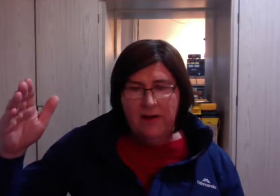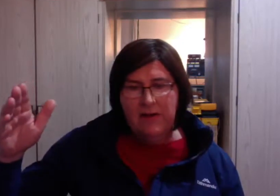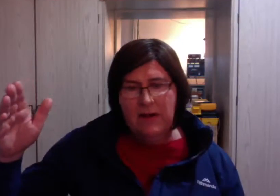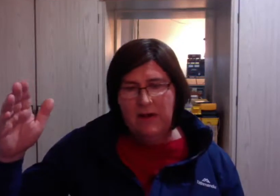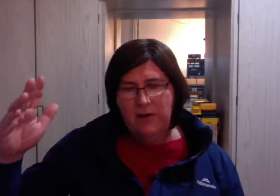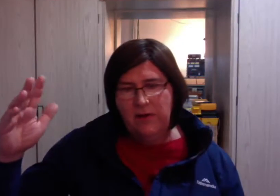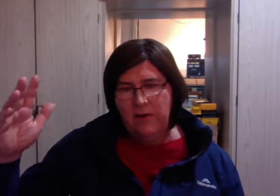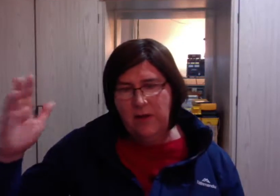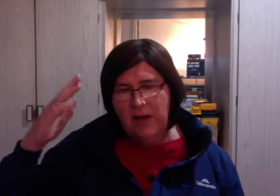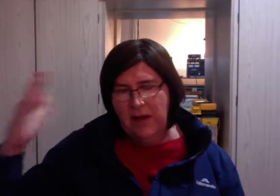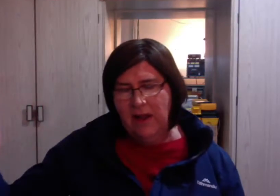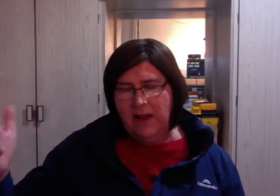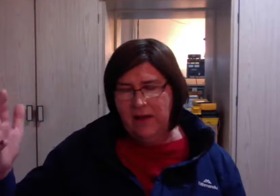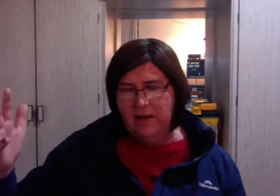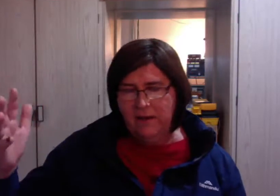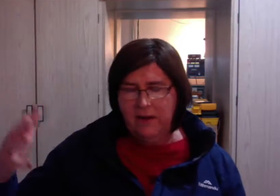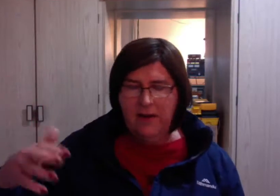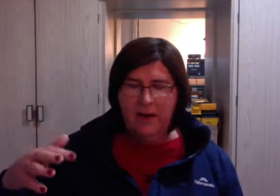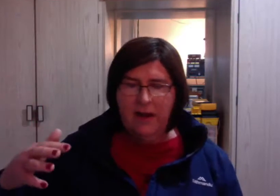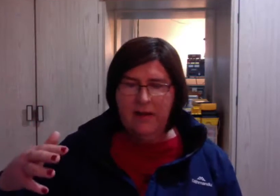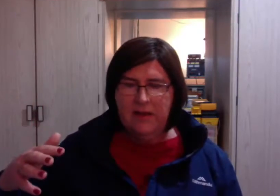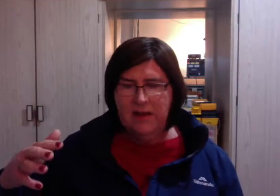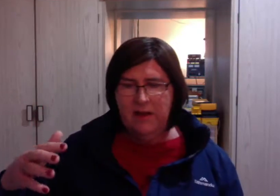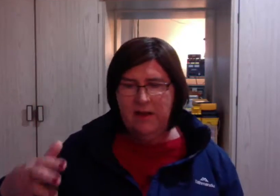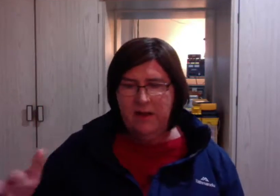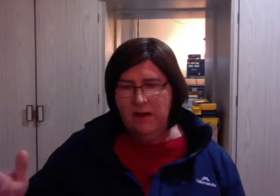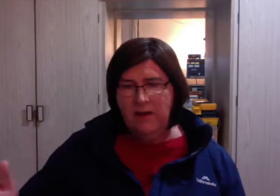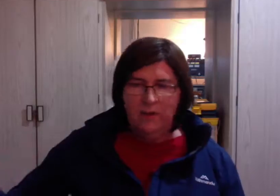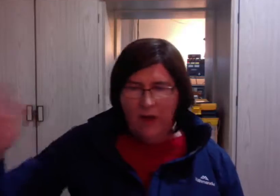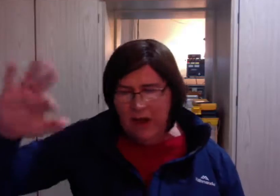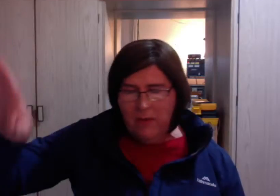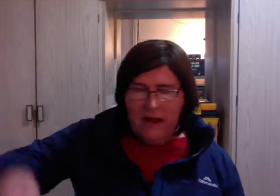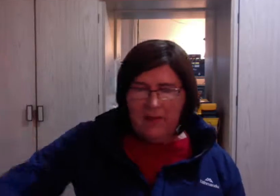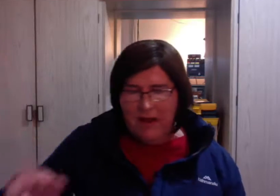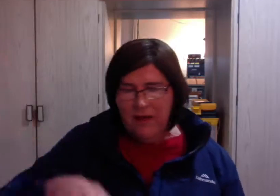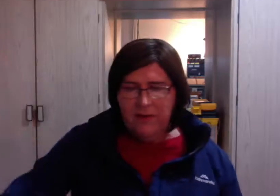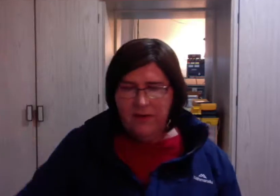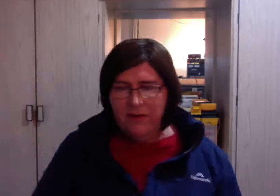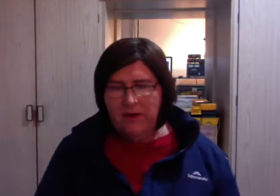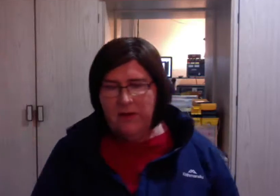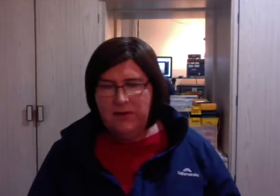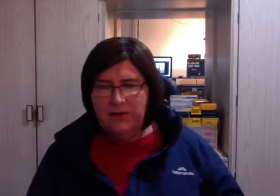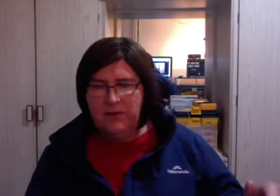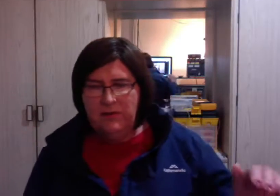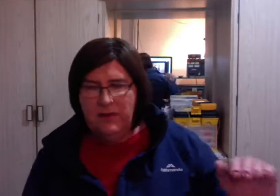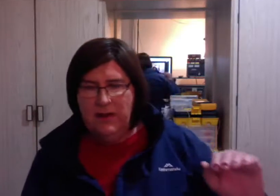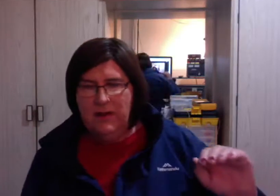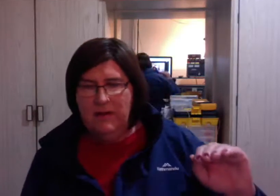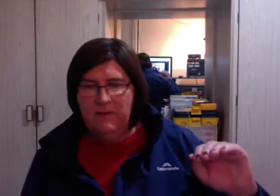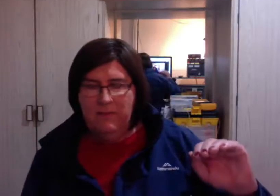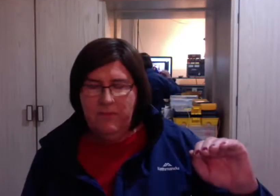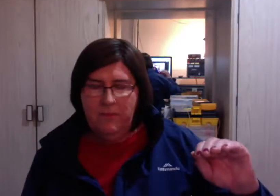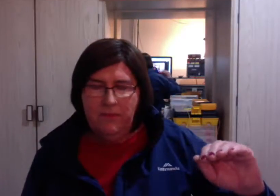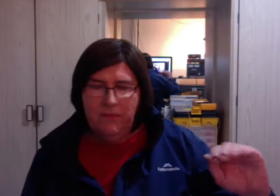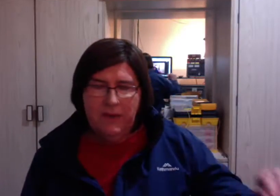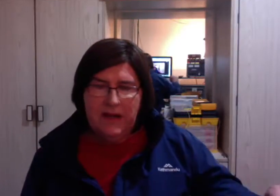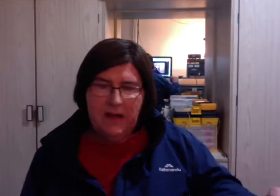to hear the story of Molly Clark, and then wind our way around to the beginning of